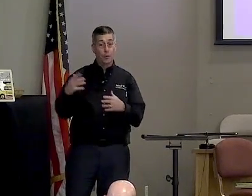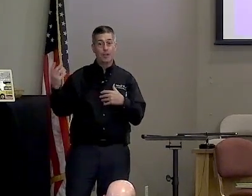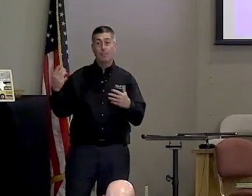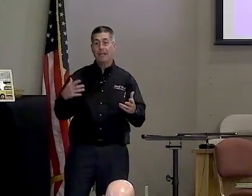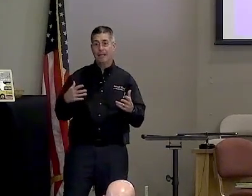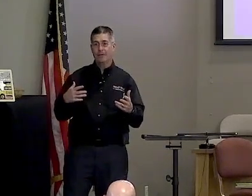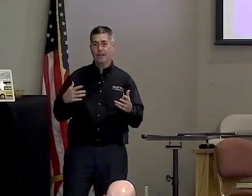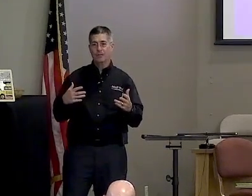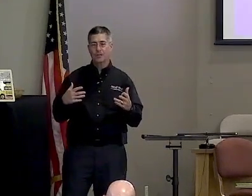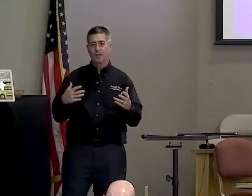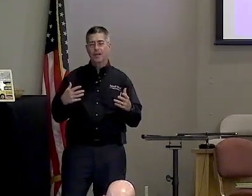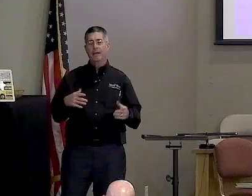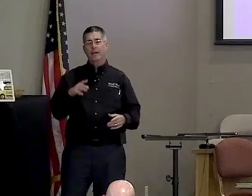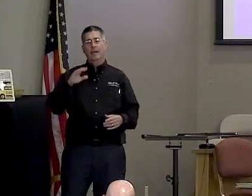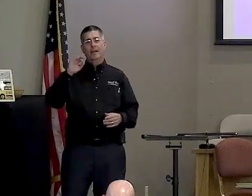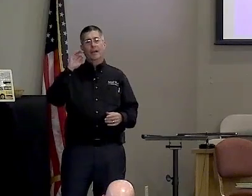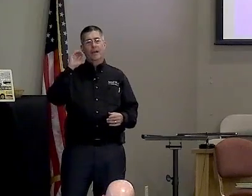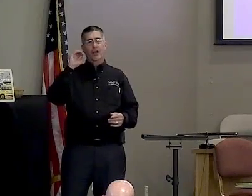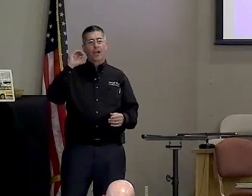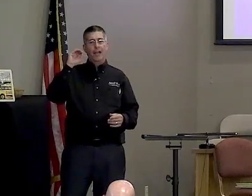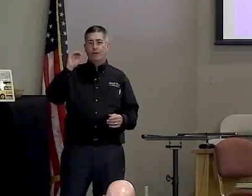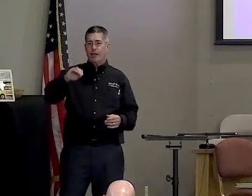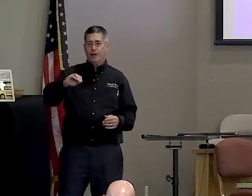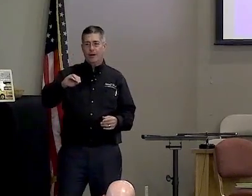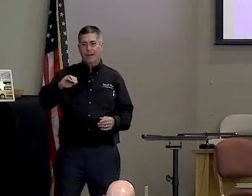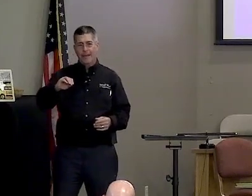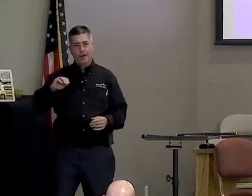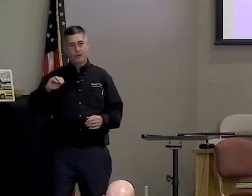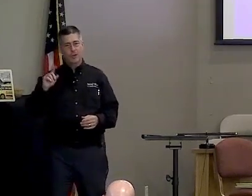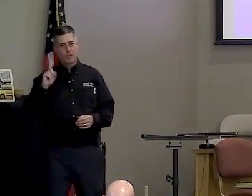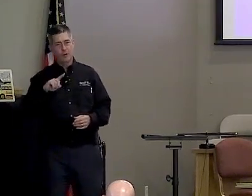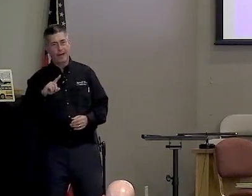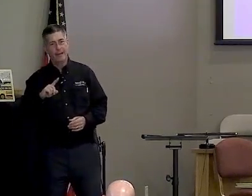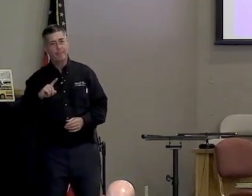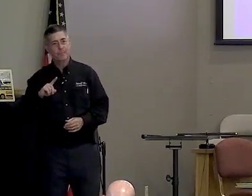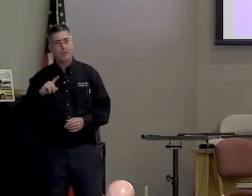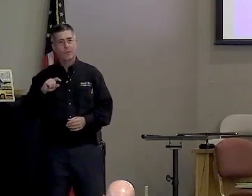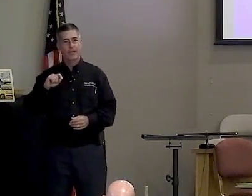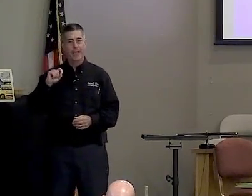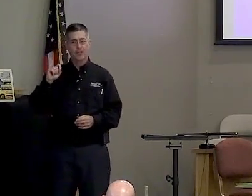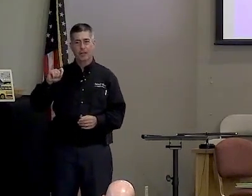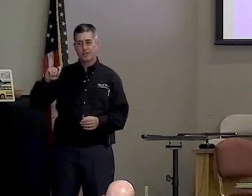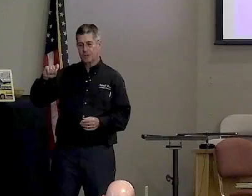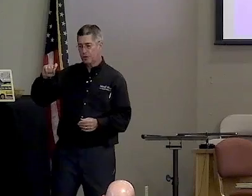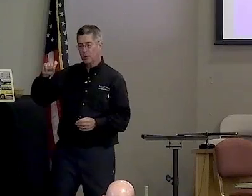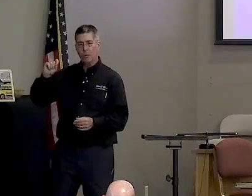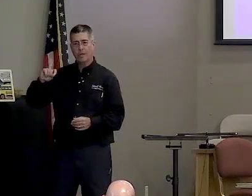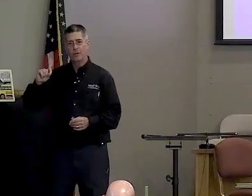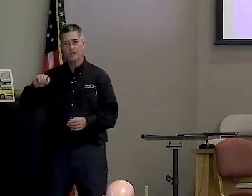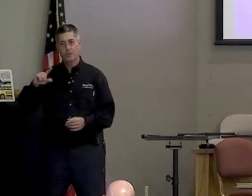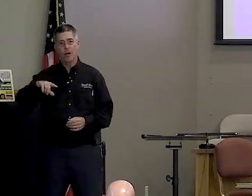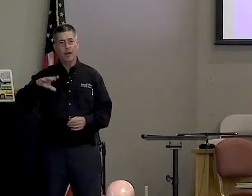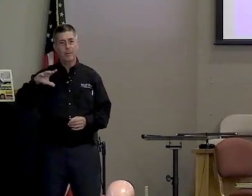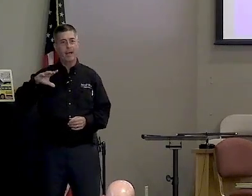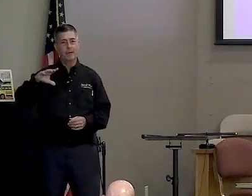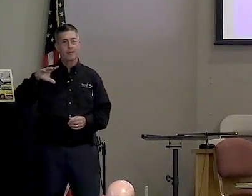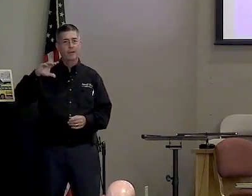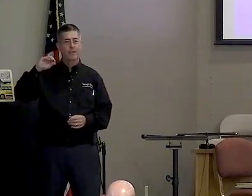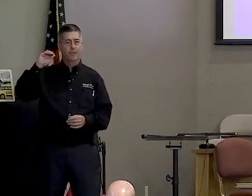what the meaning of it is? Every year in our summer training with the ASL Institute, what we do is we talk about this